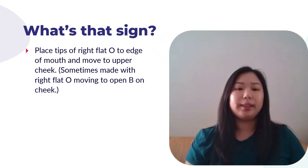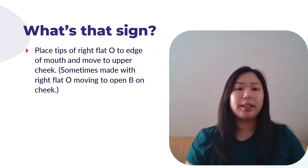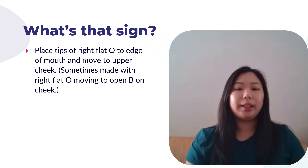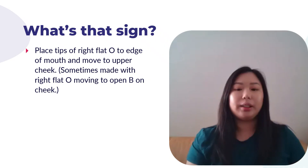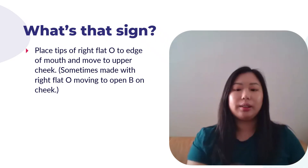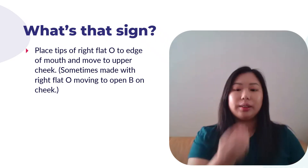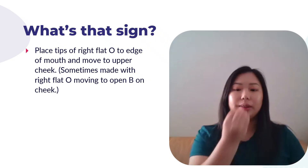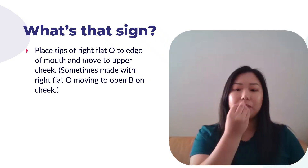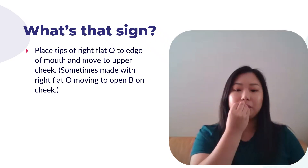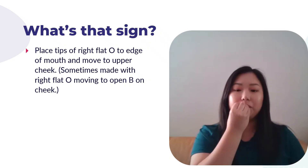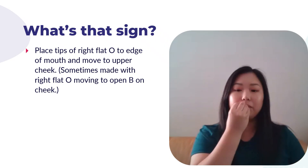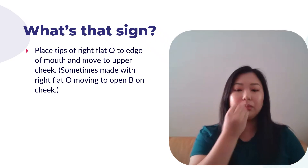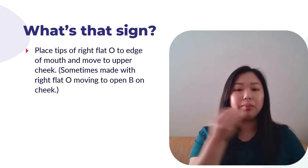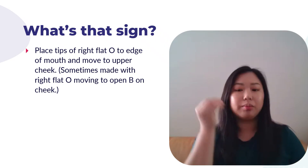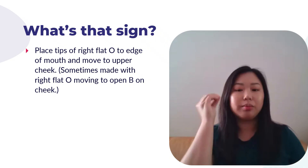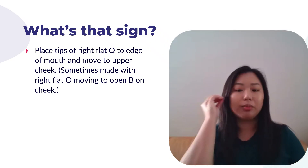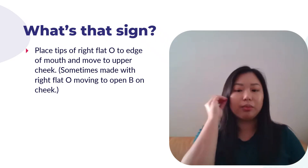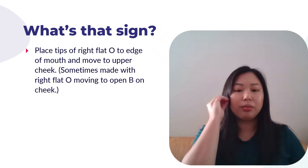so the sign is